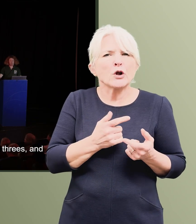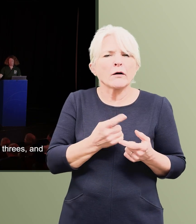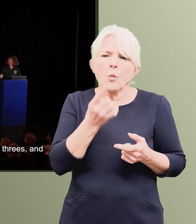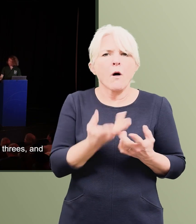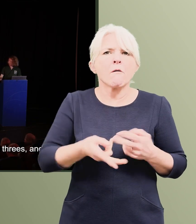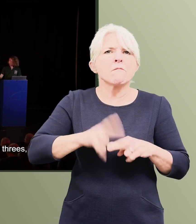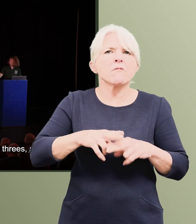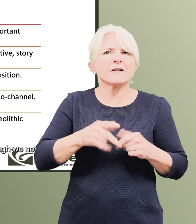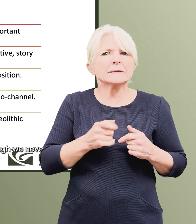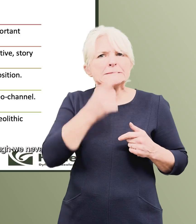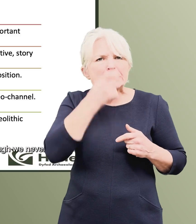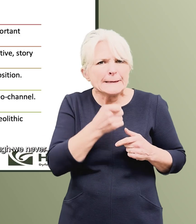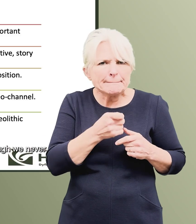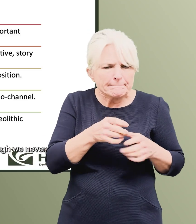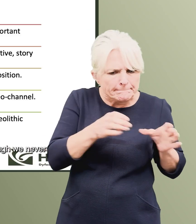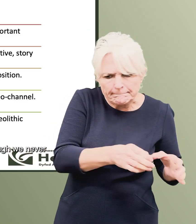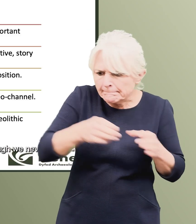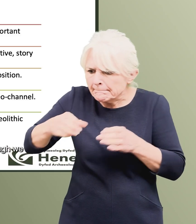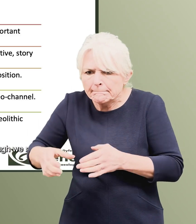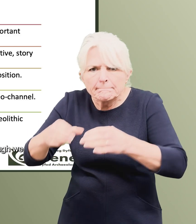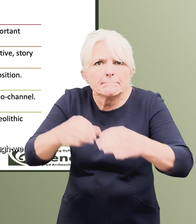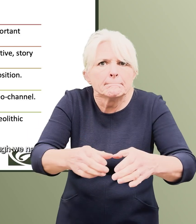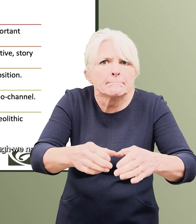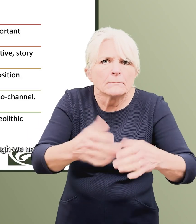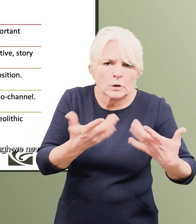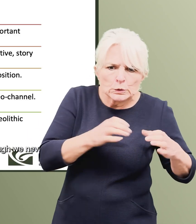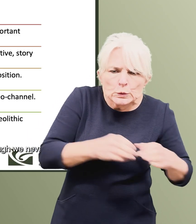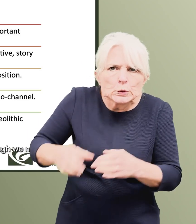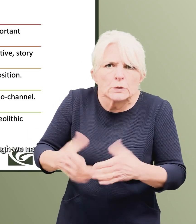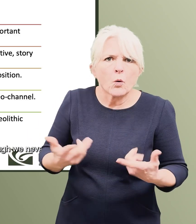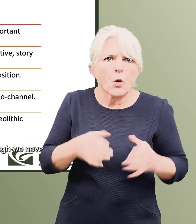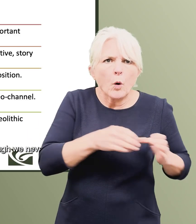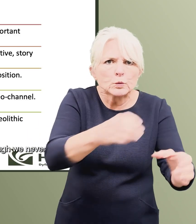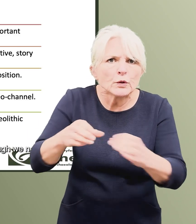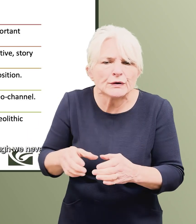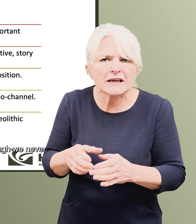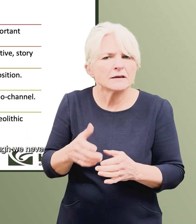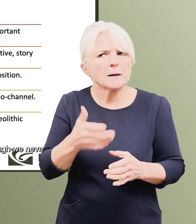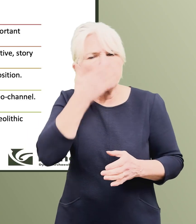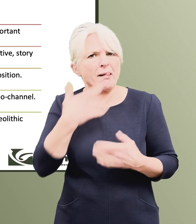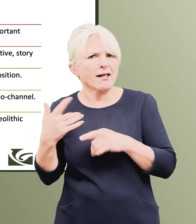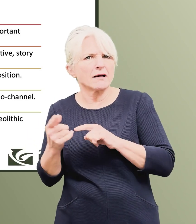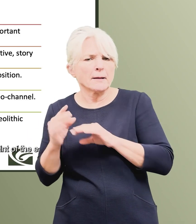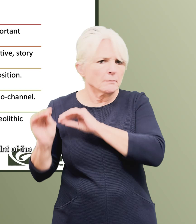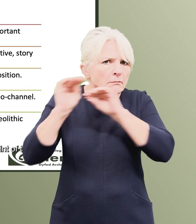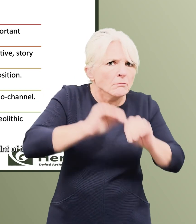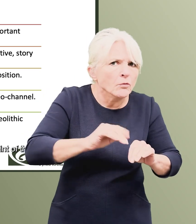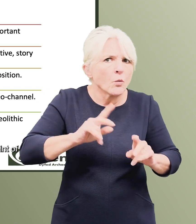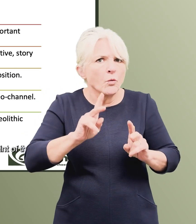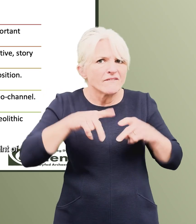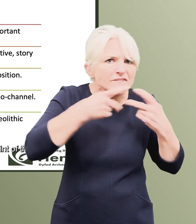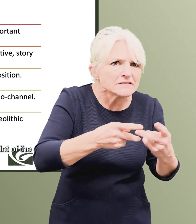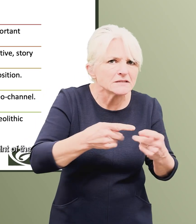are revisiting the site. And we think it's associated with the Paleo Channel, although we never quite managed to pin that down. And we can give